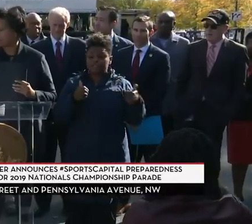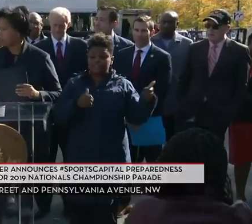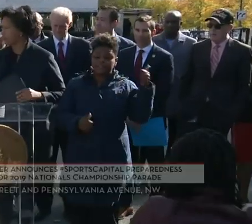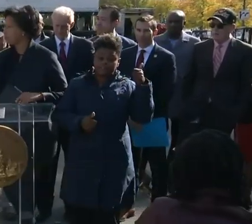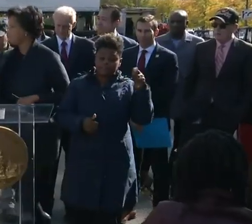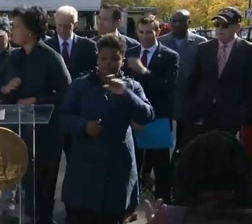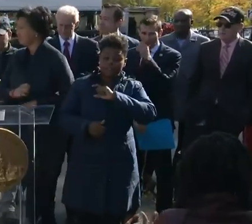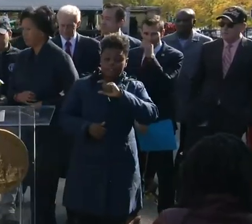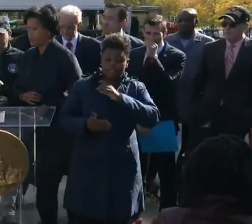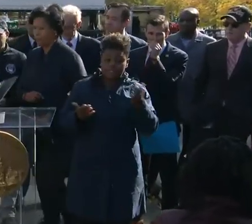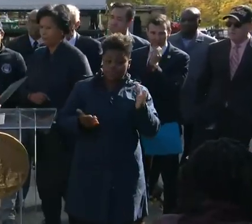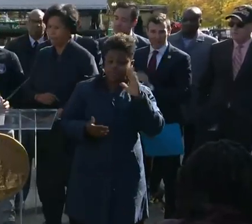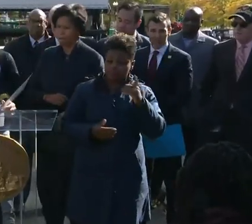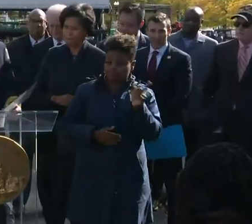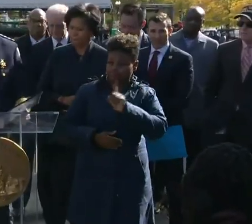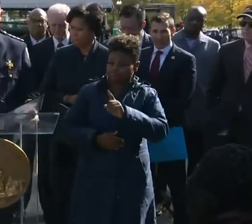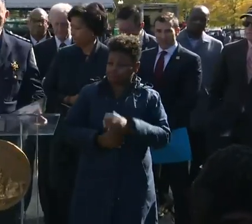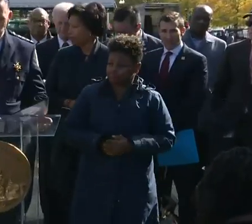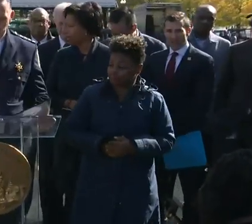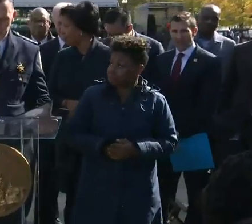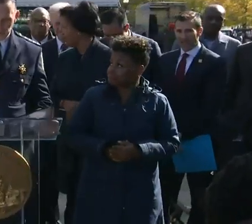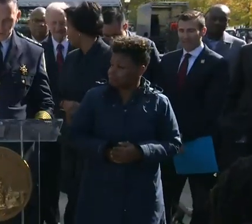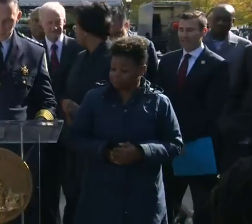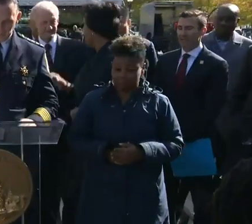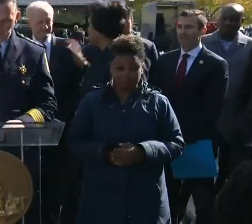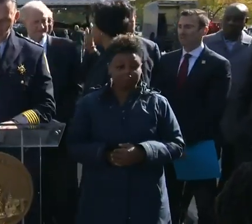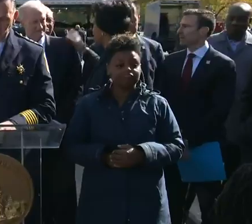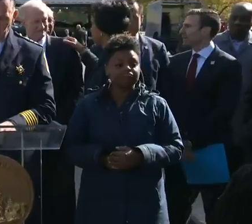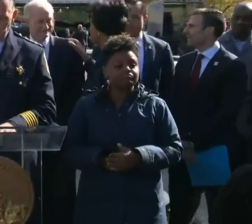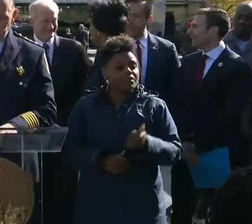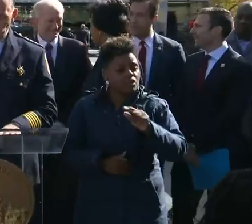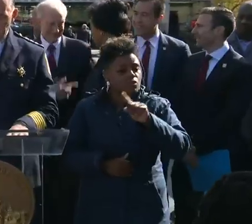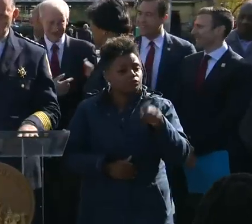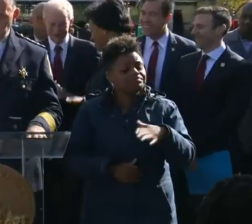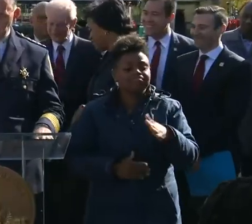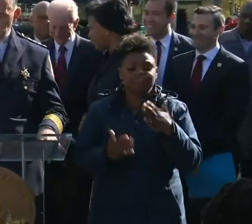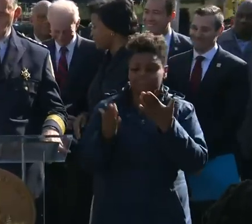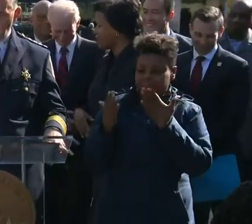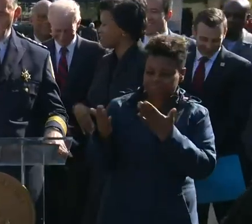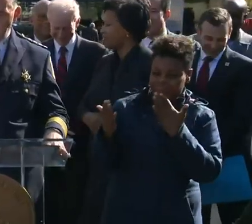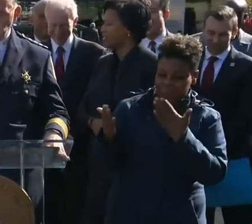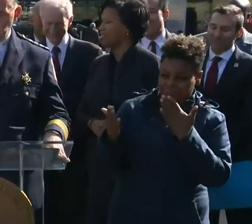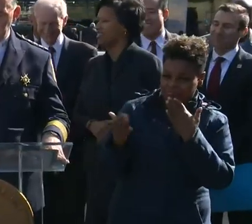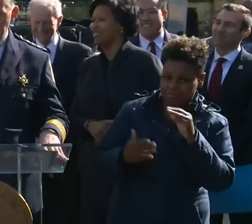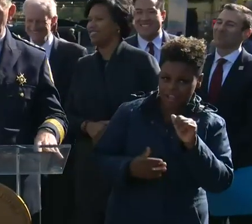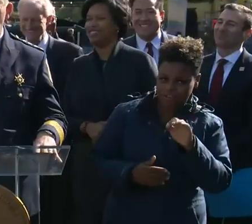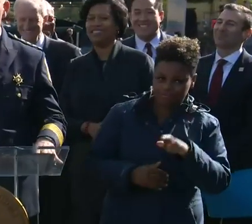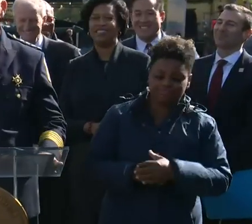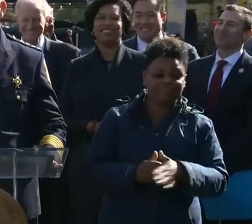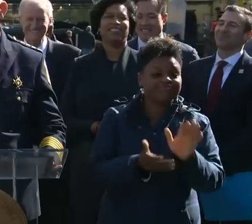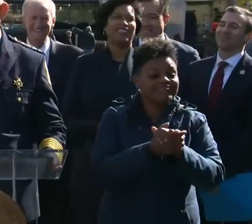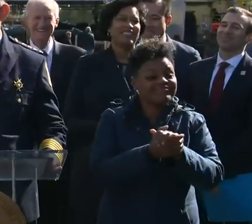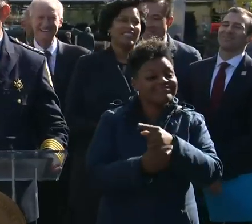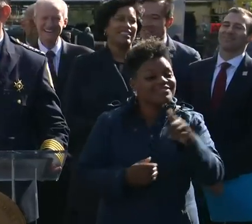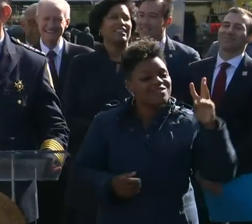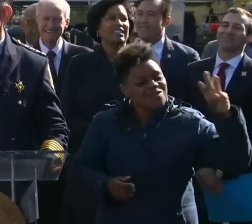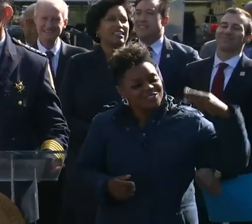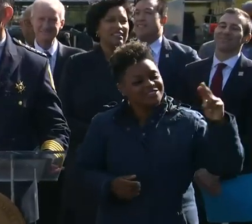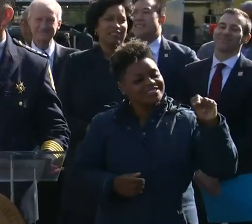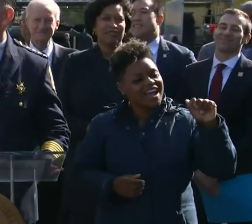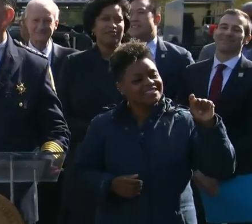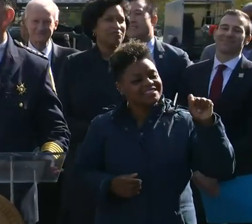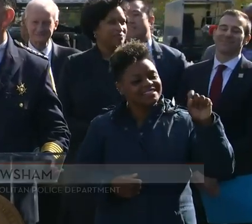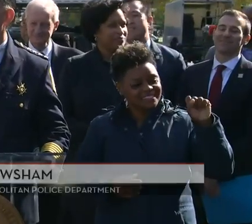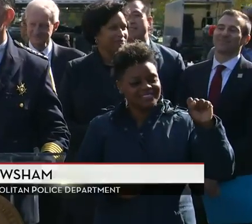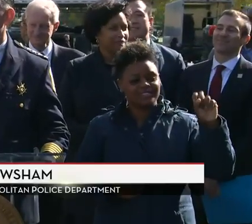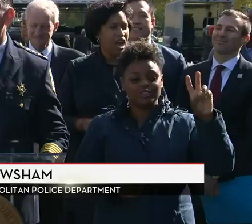questions. All right, thank you, Mayor Bowser. Congratulations to our Washington Nationals, the